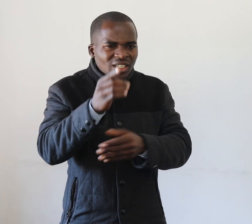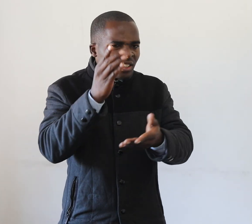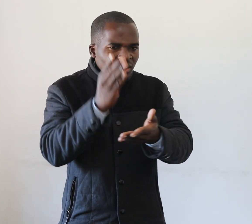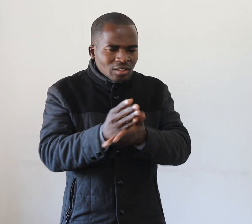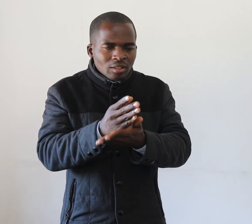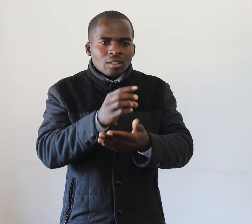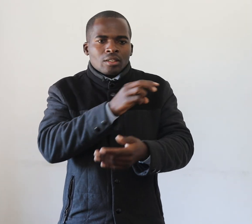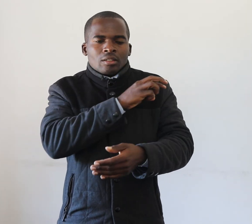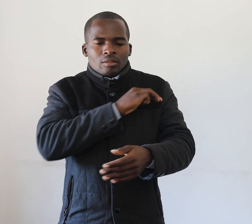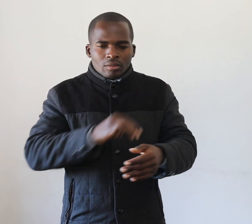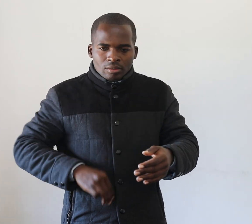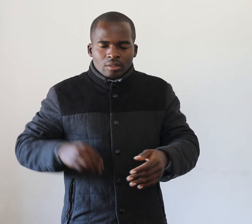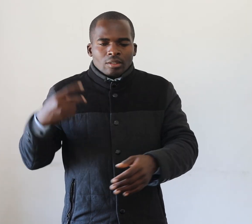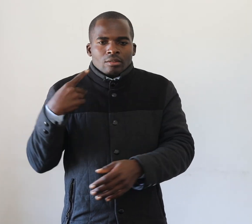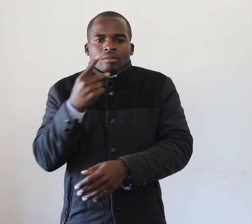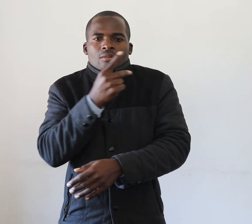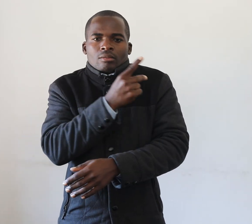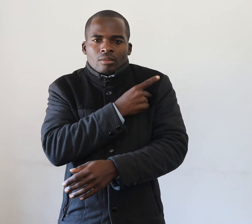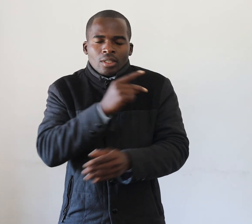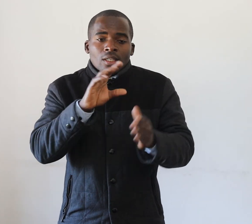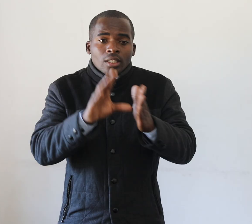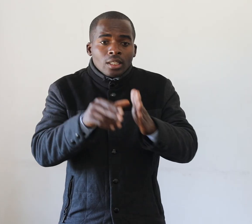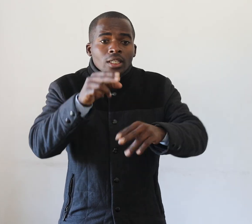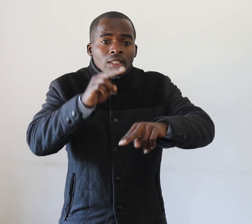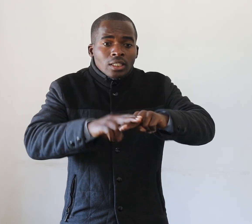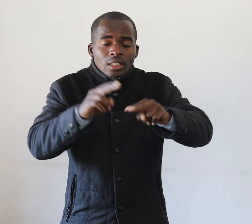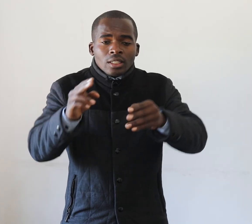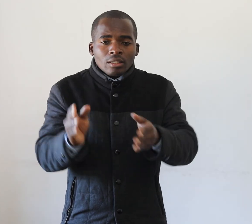parliament, and the seat is reallocated